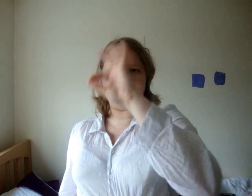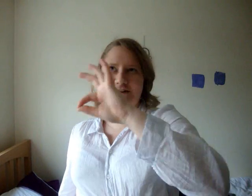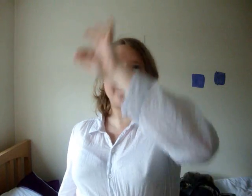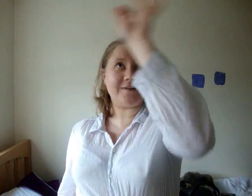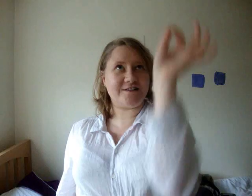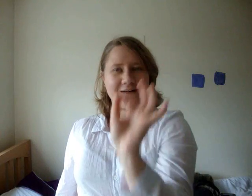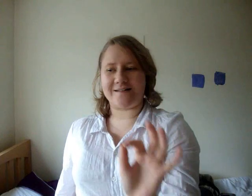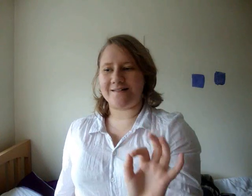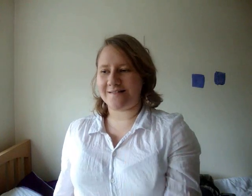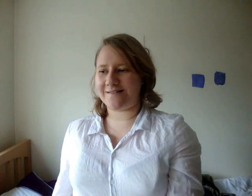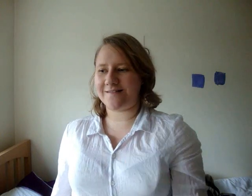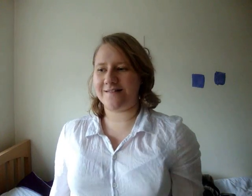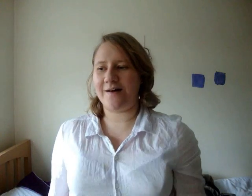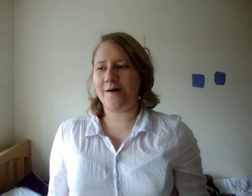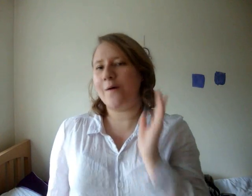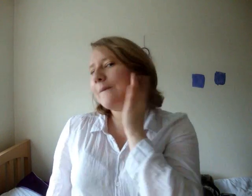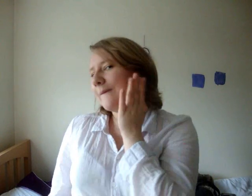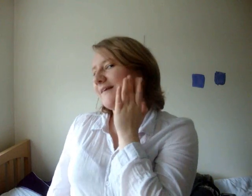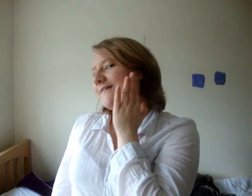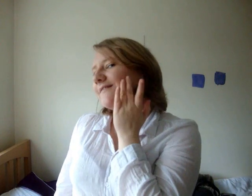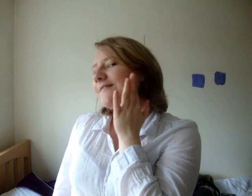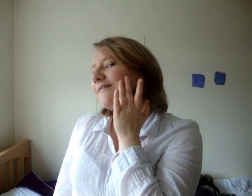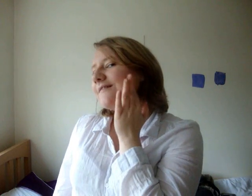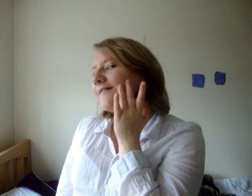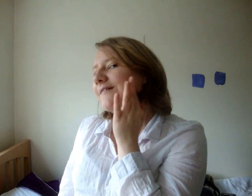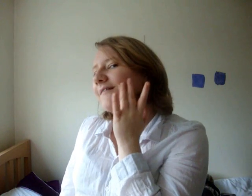And do a question mark. When?